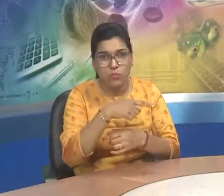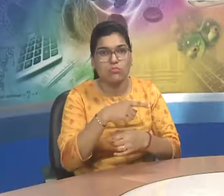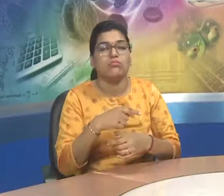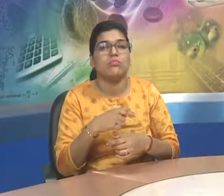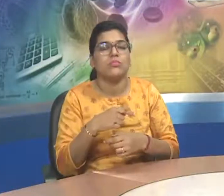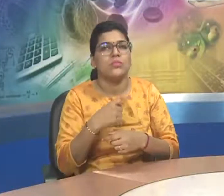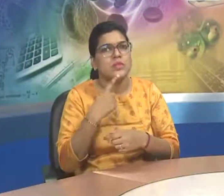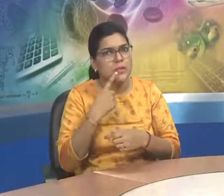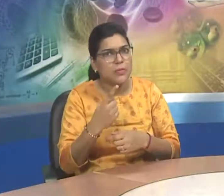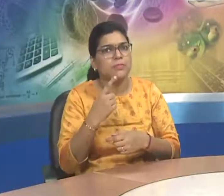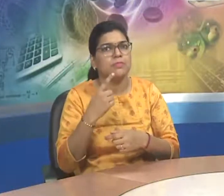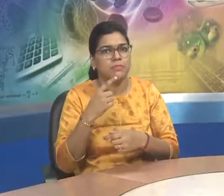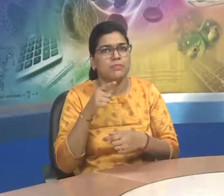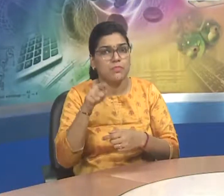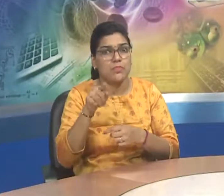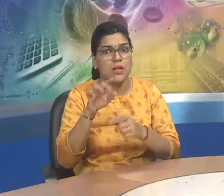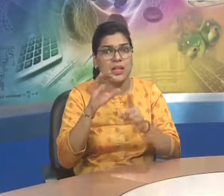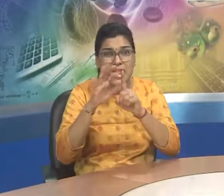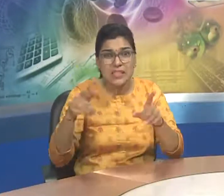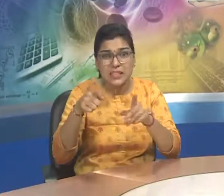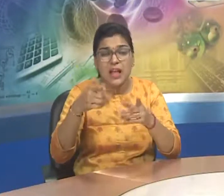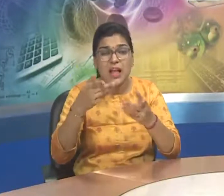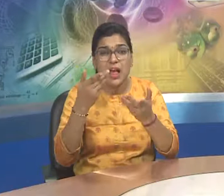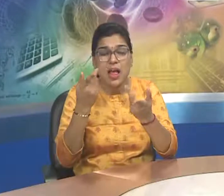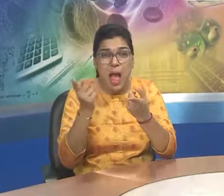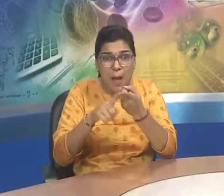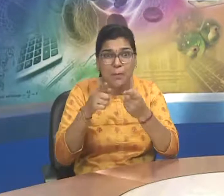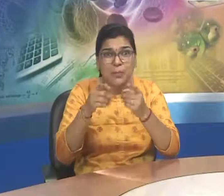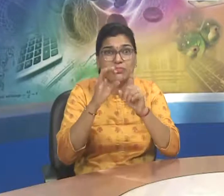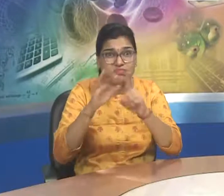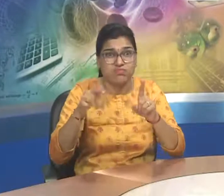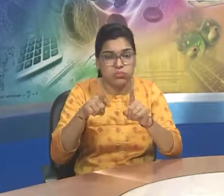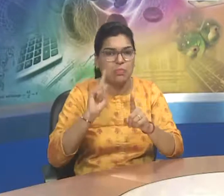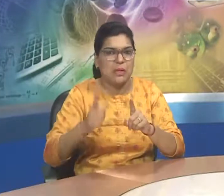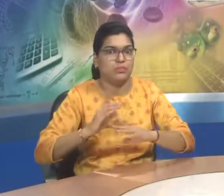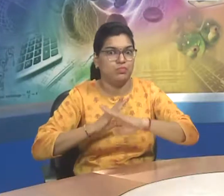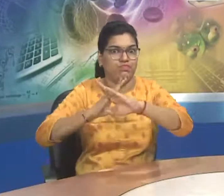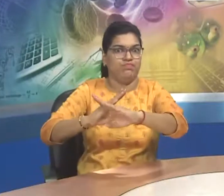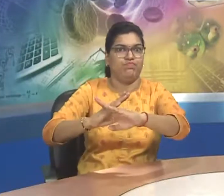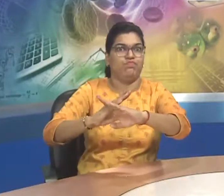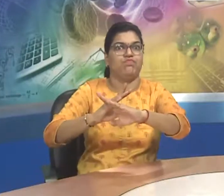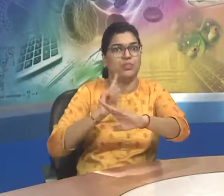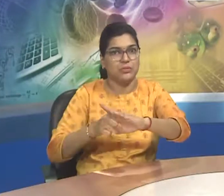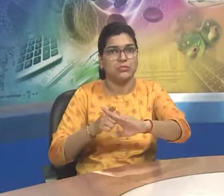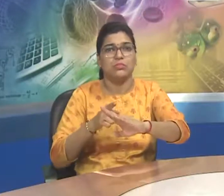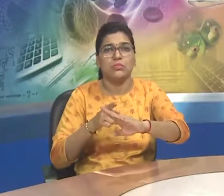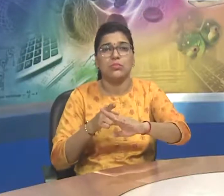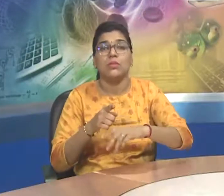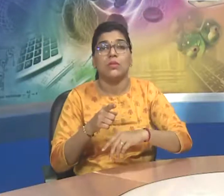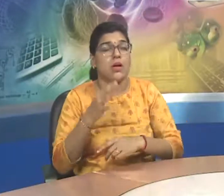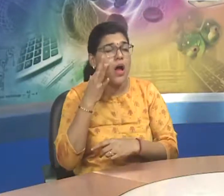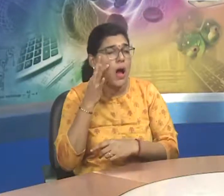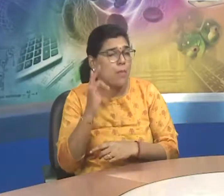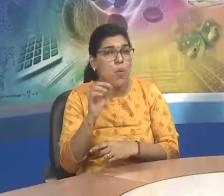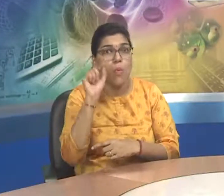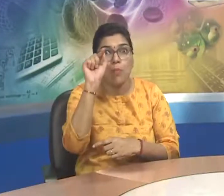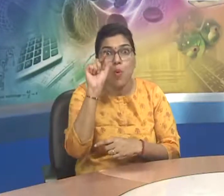As UNESCO stated, the critical task is to protect